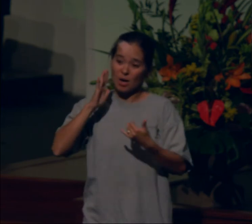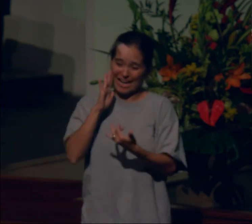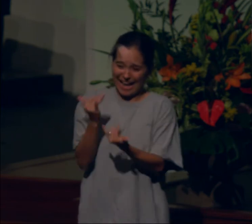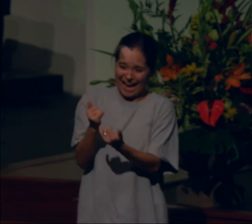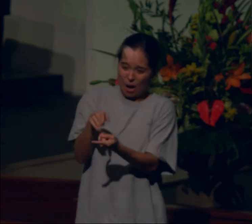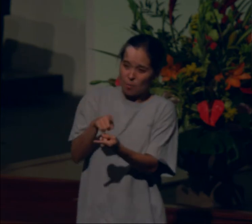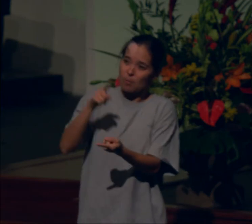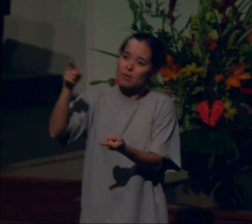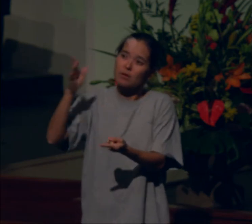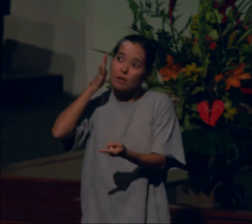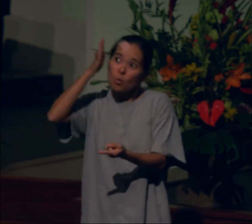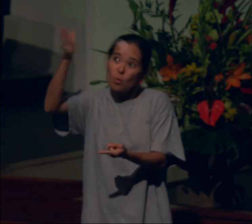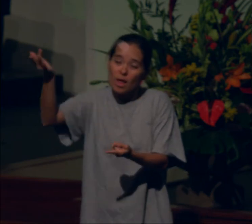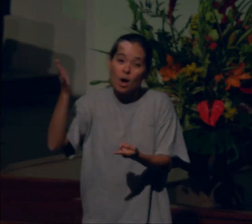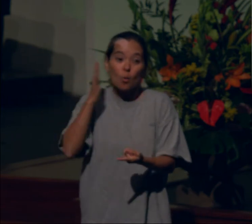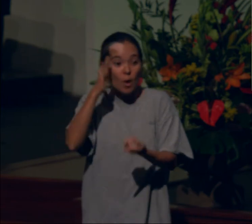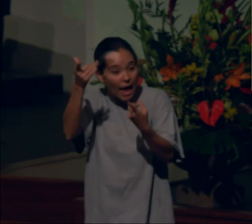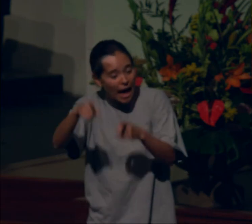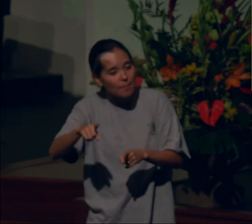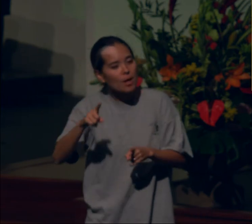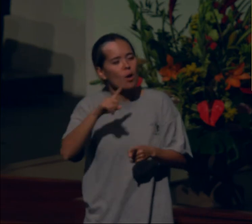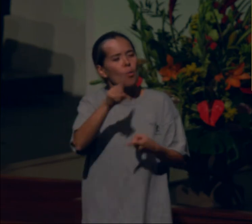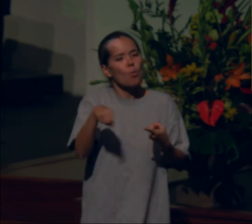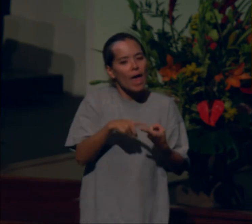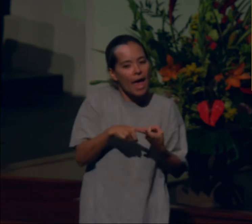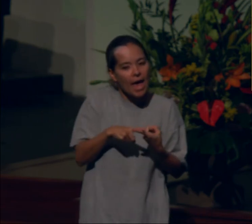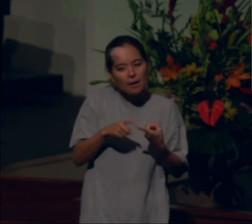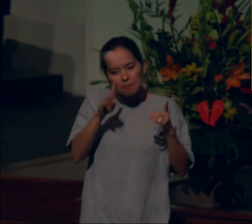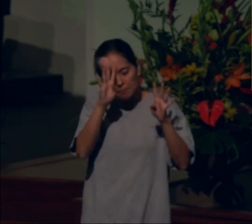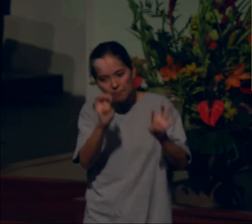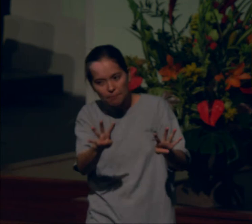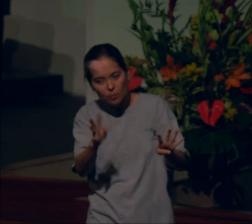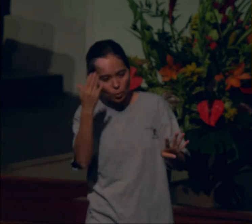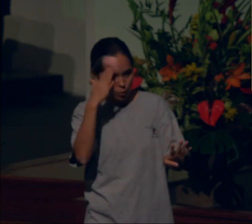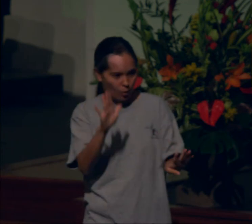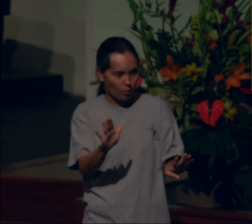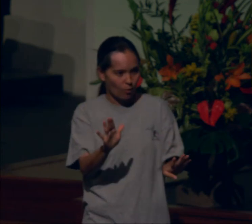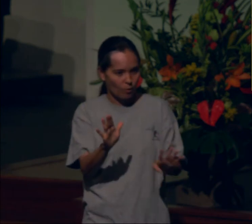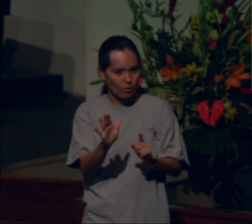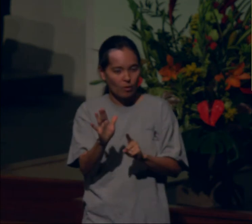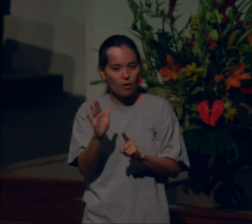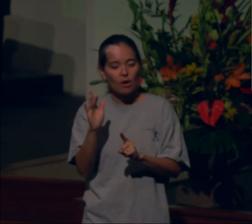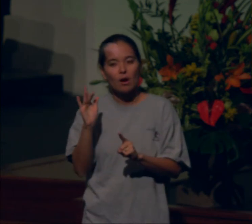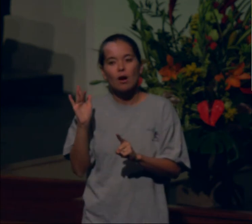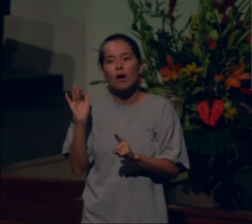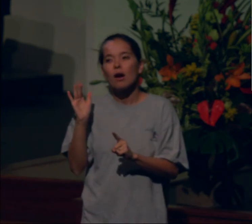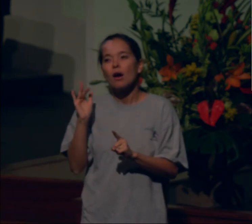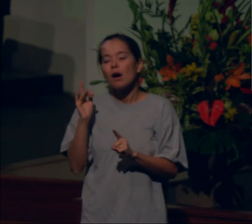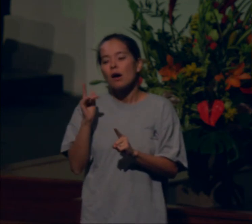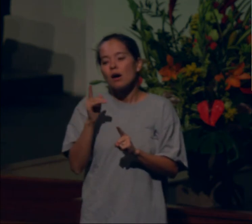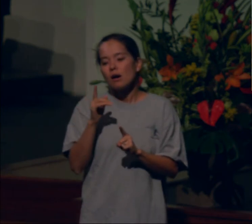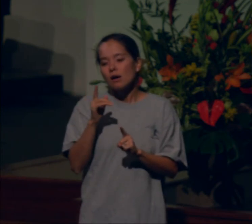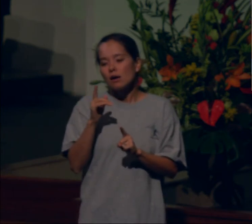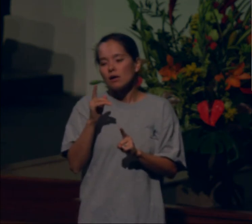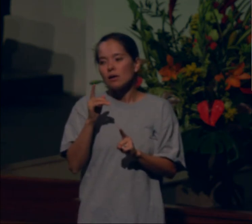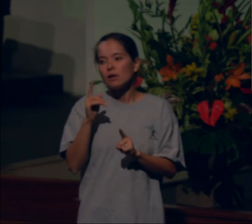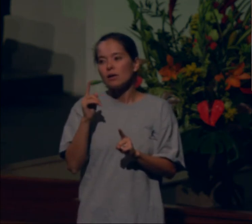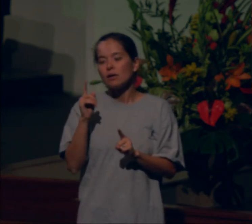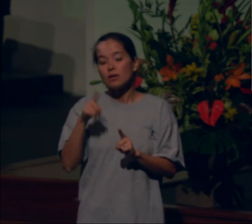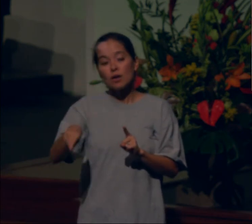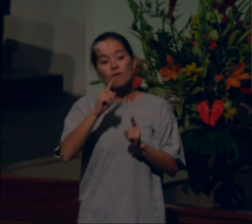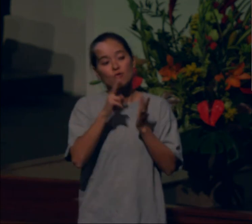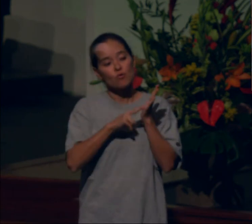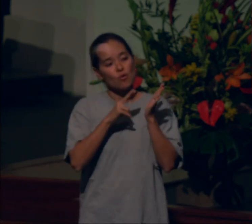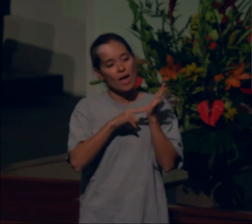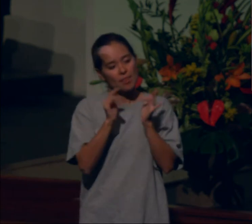is not will God fulfill it, it is when will he fulfill it. Yeah. Yeah. I'm reminded if you've read the